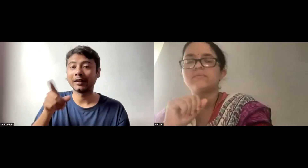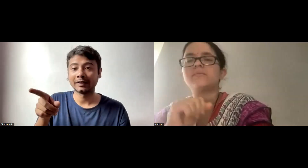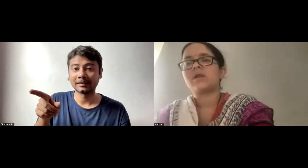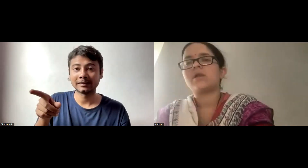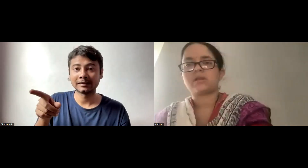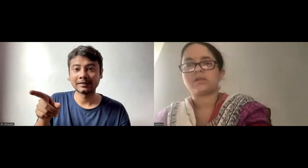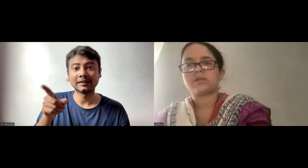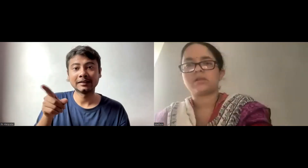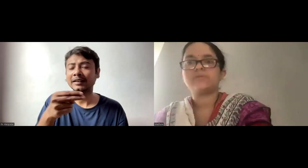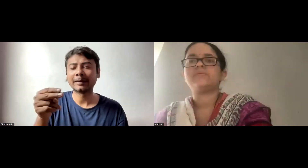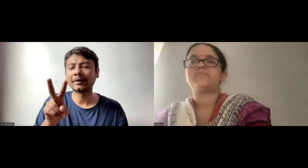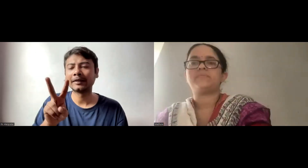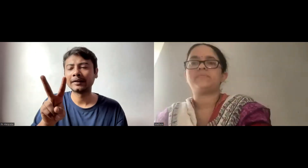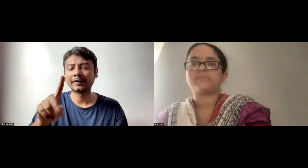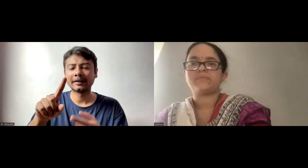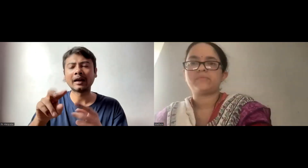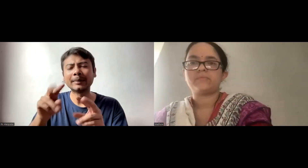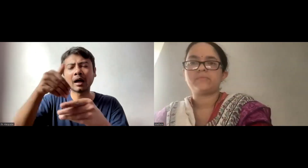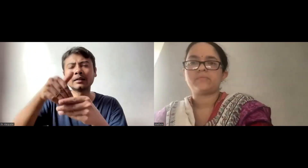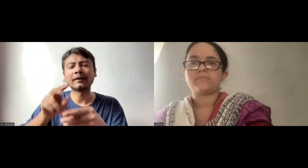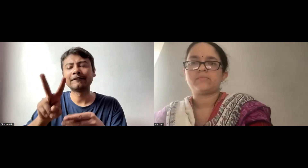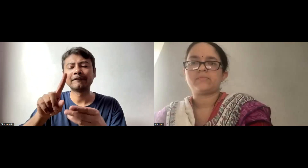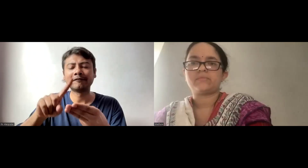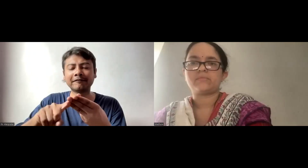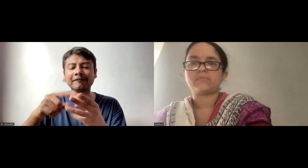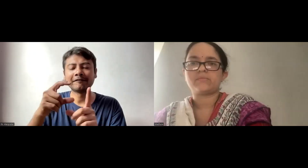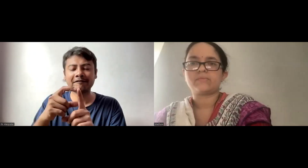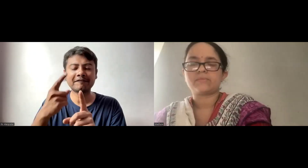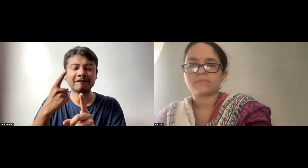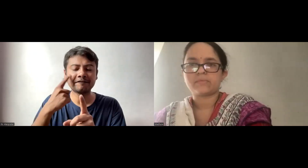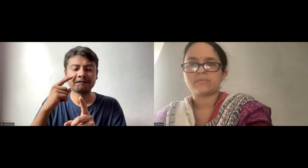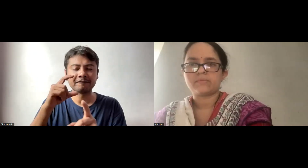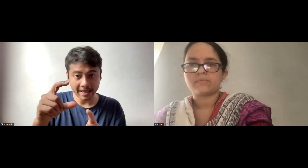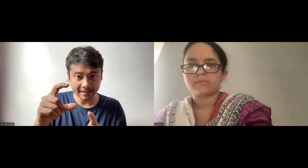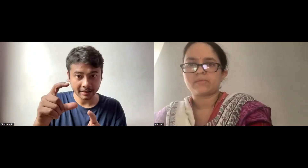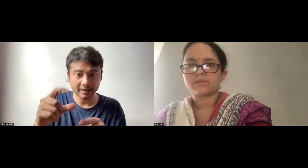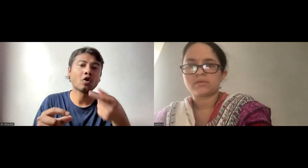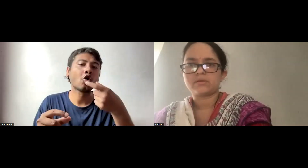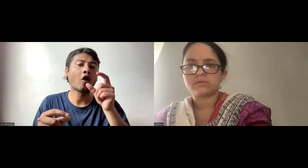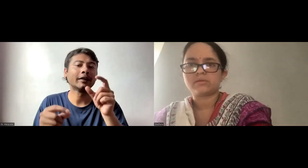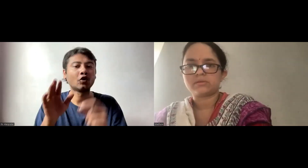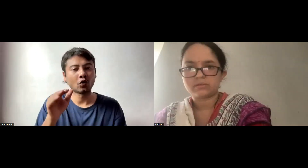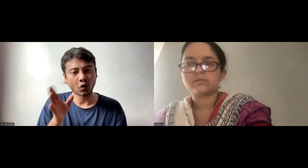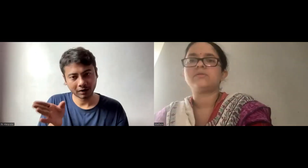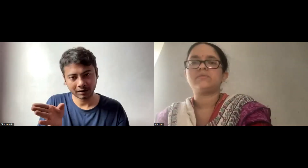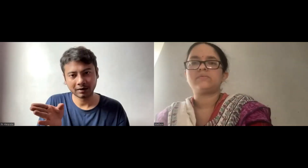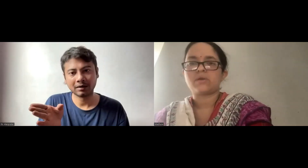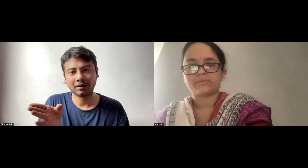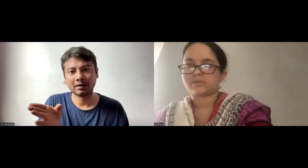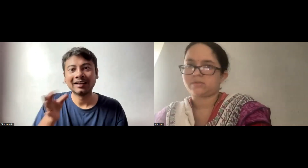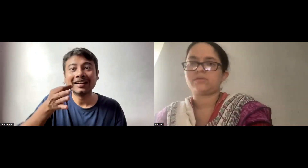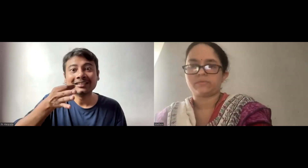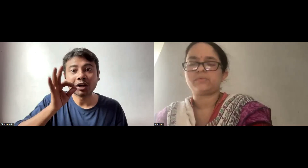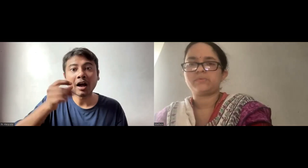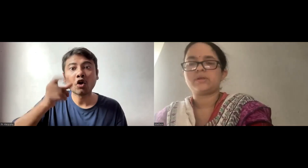ISKCON centers. So if you want to have, you can have that because it doesn't have that caffeine which gives you